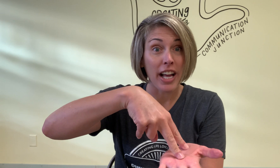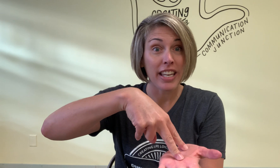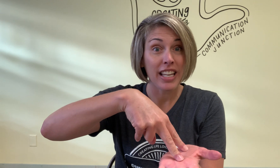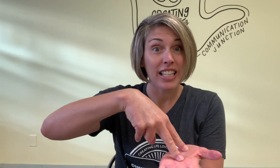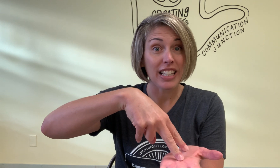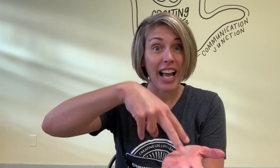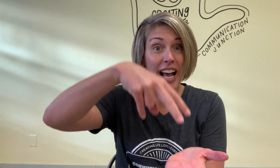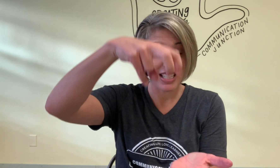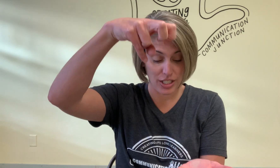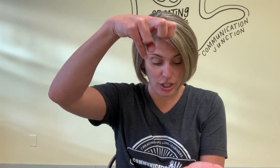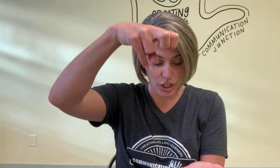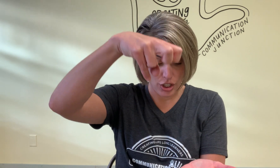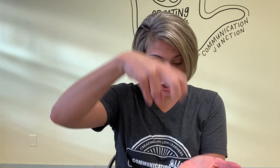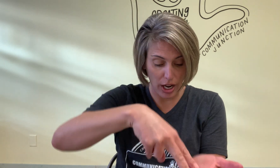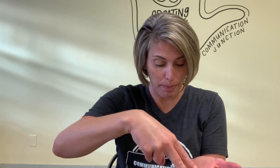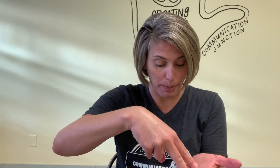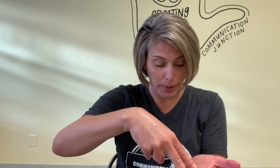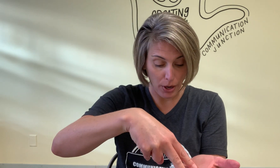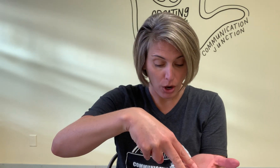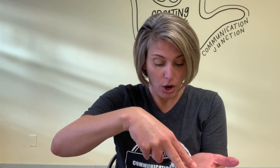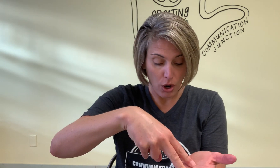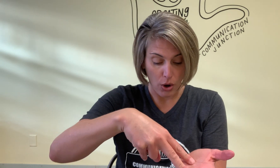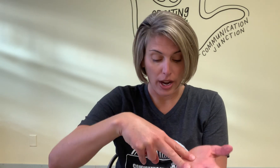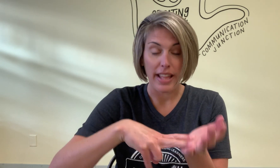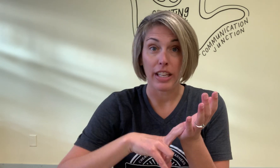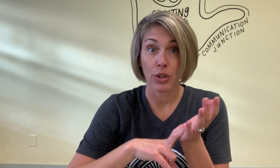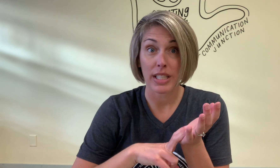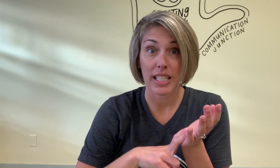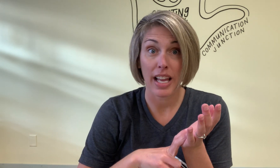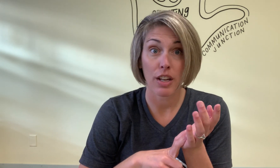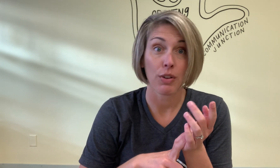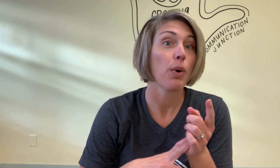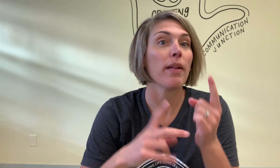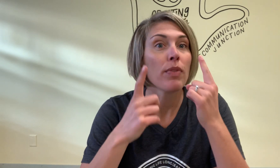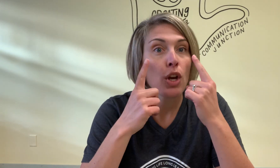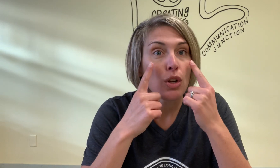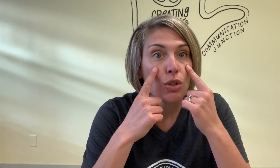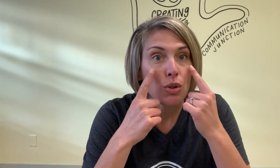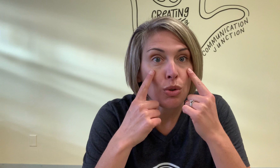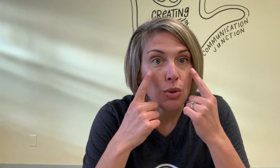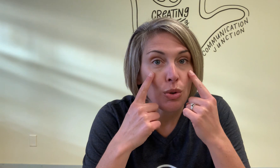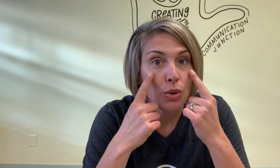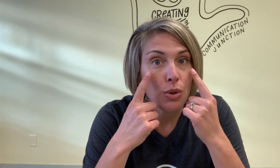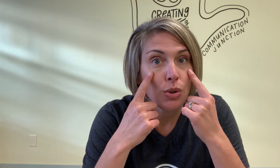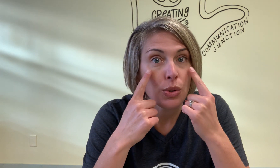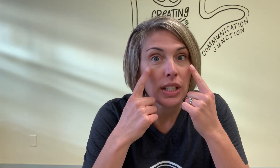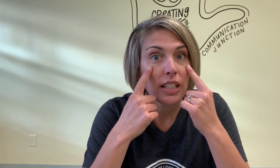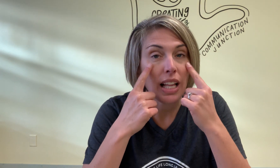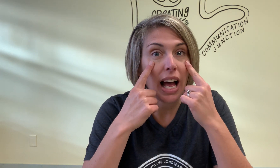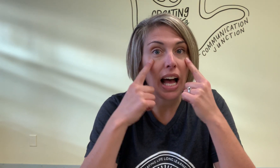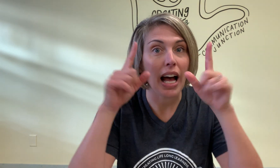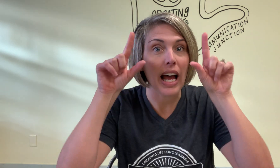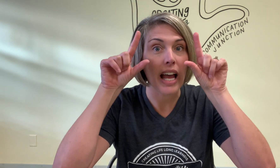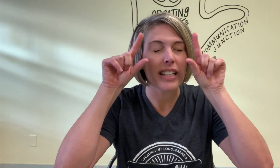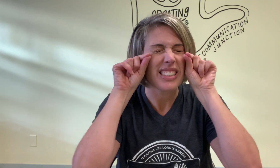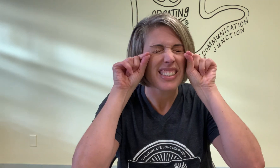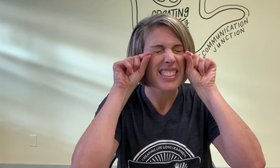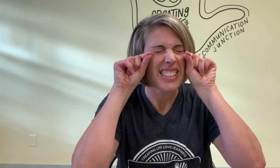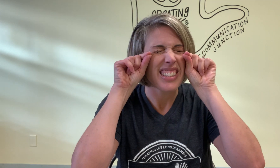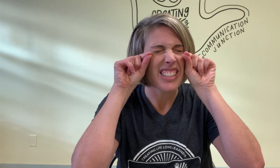one last jump. And then you can sit down if you want. Two little eyes